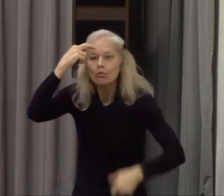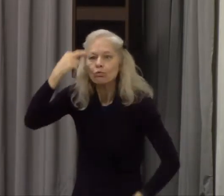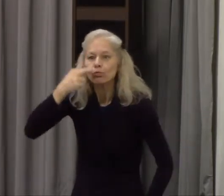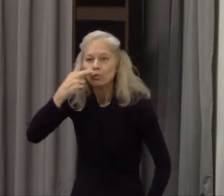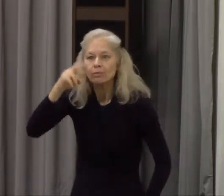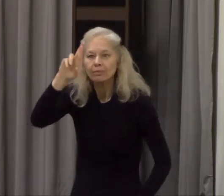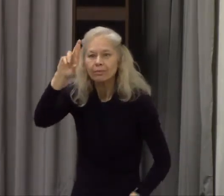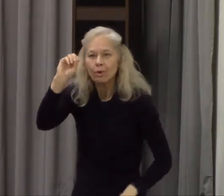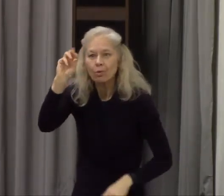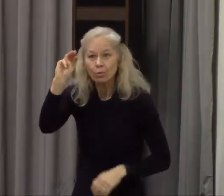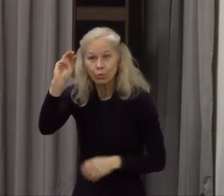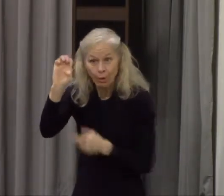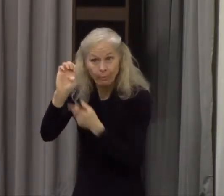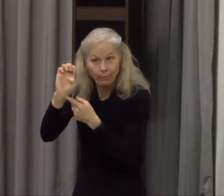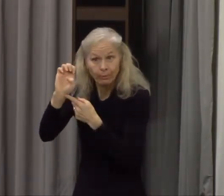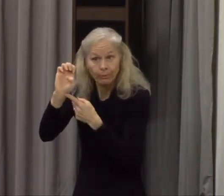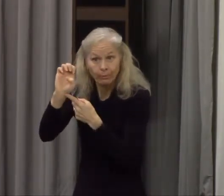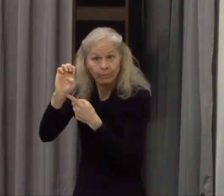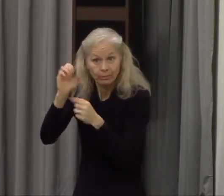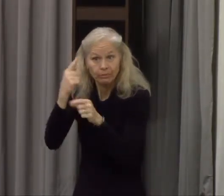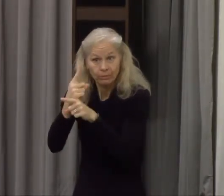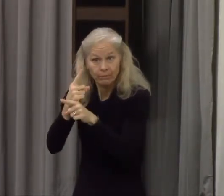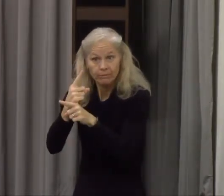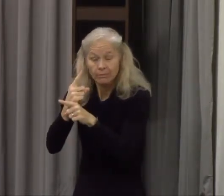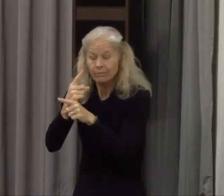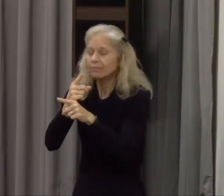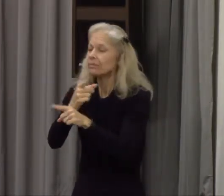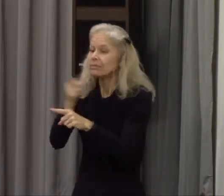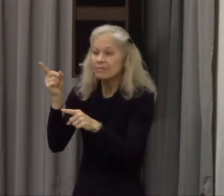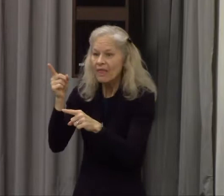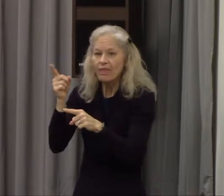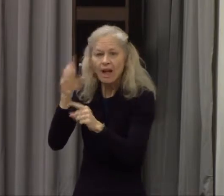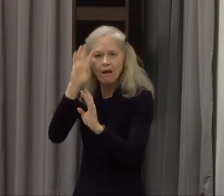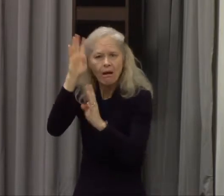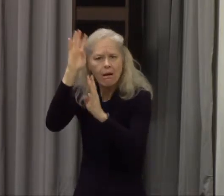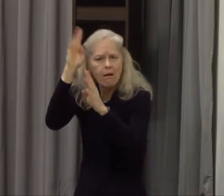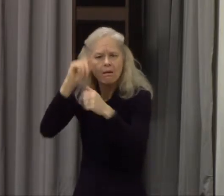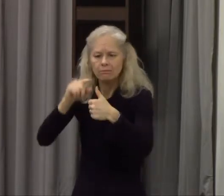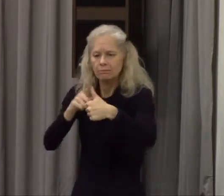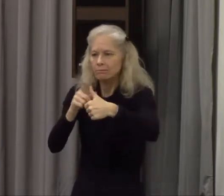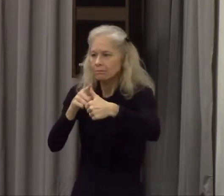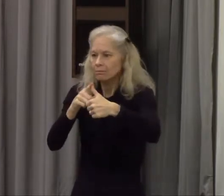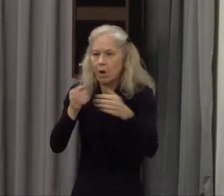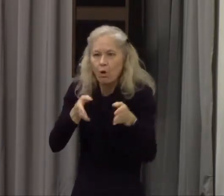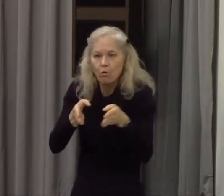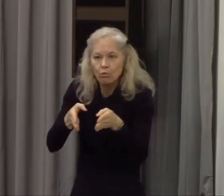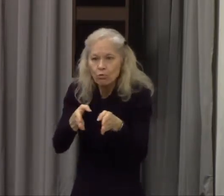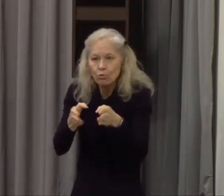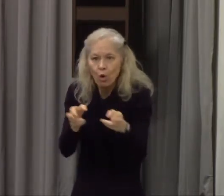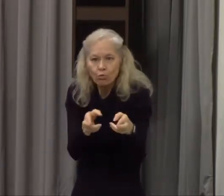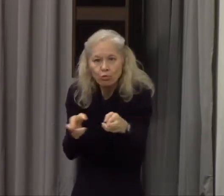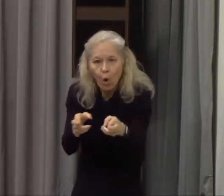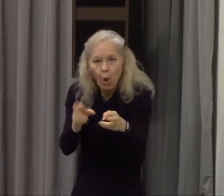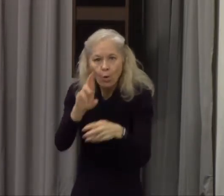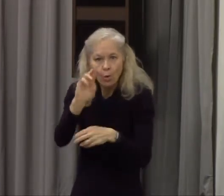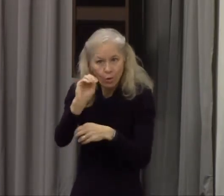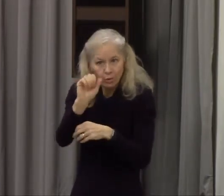for getting the gospel out. How Rome demanded peace. And if there was a